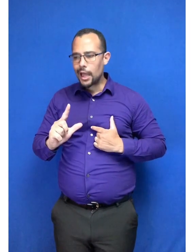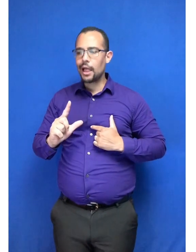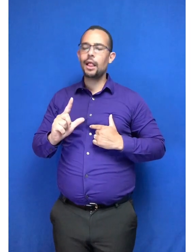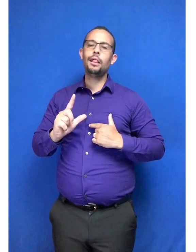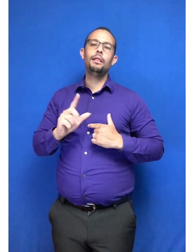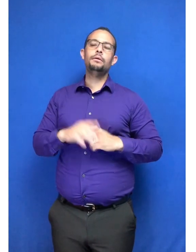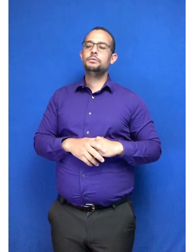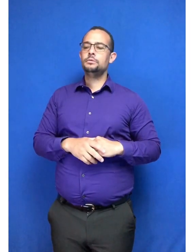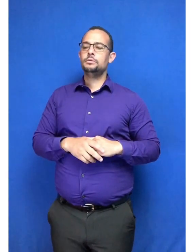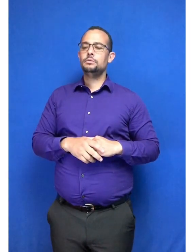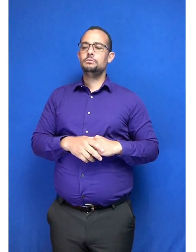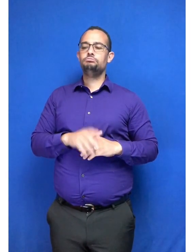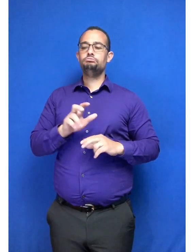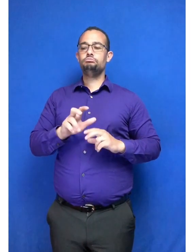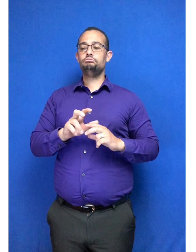maps.